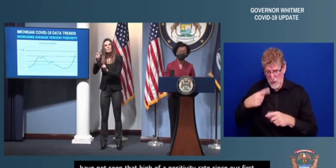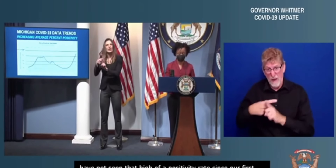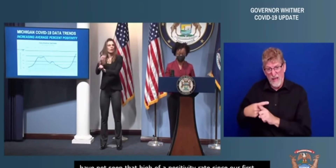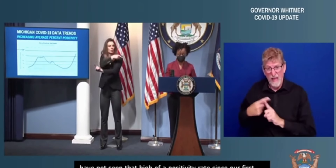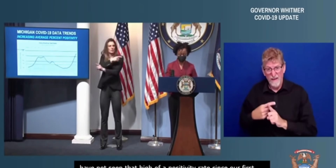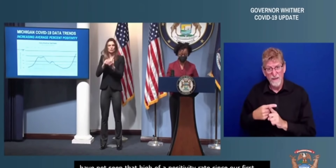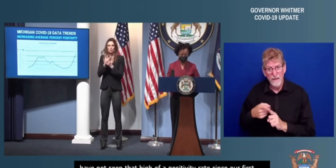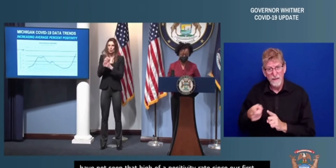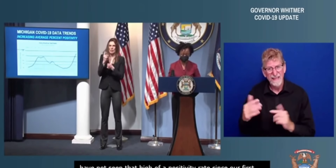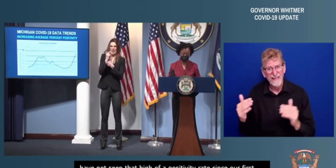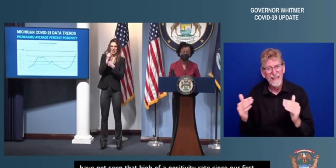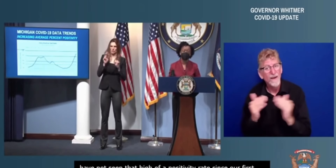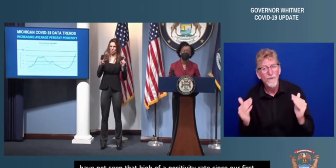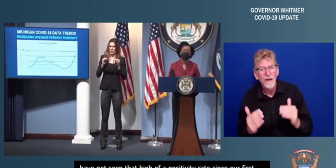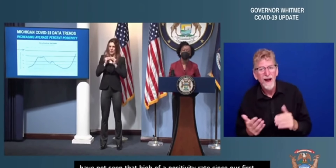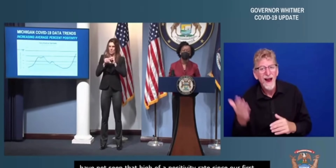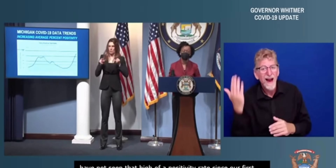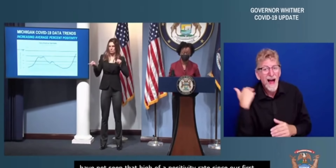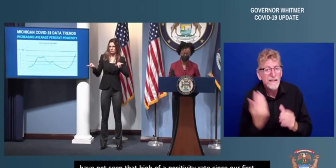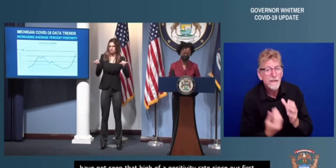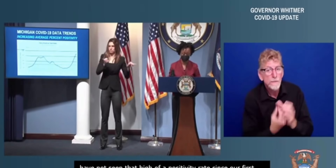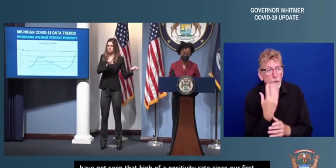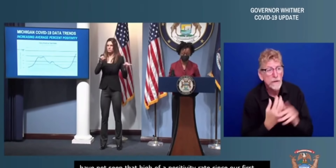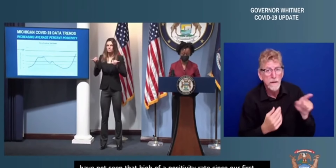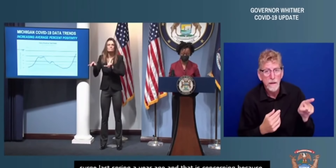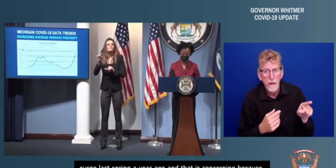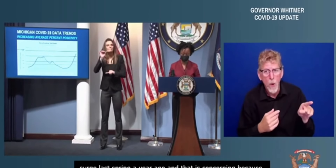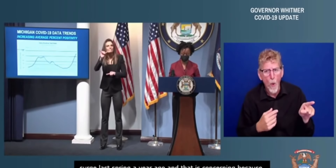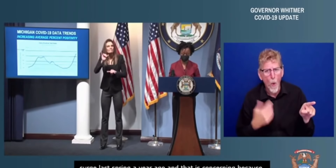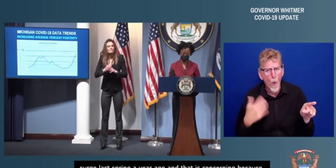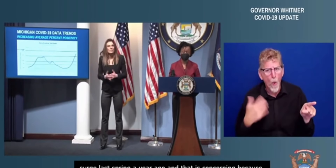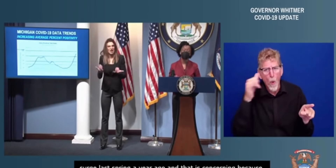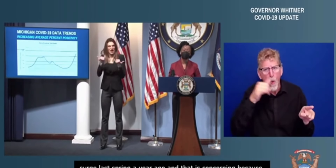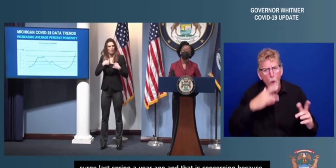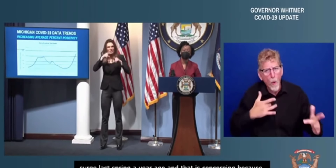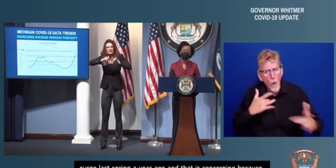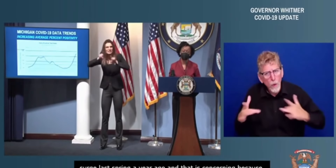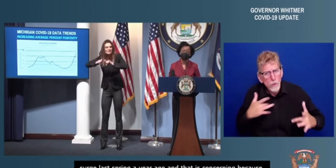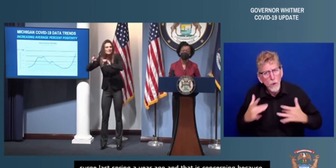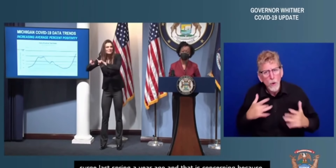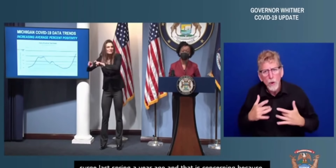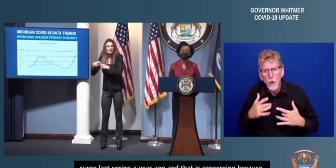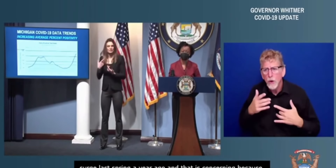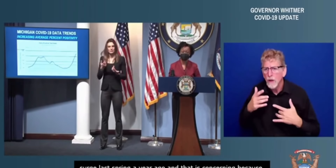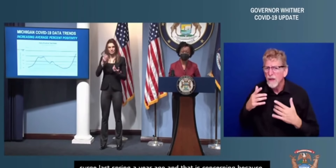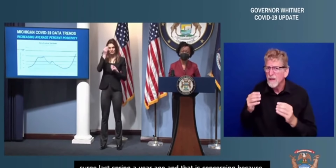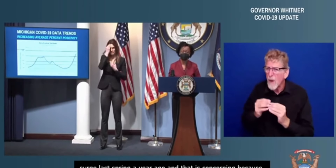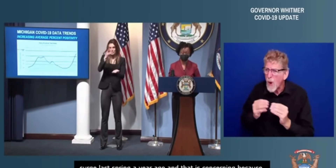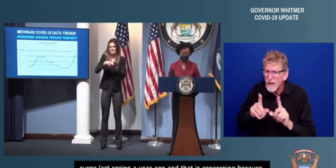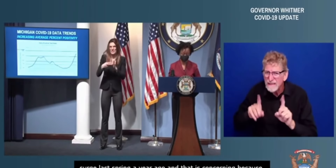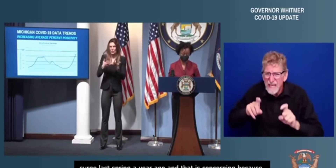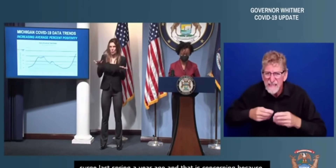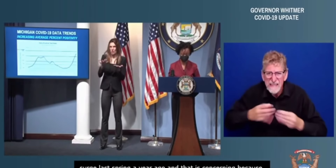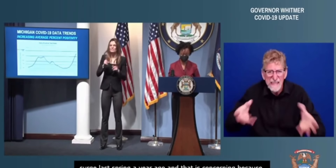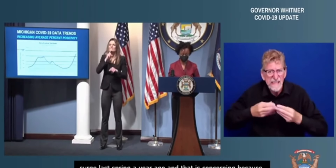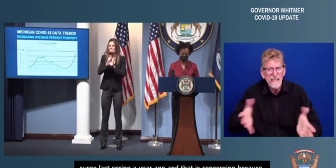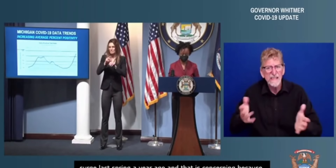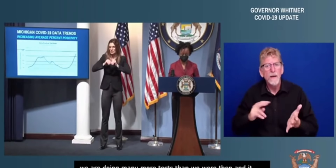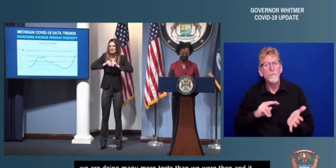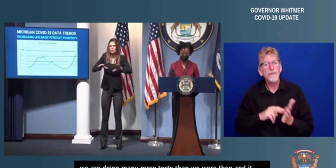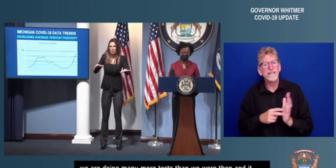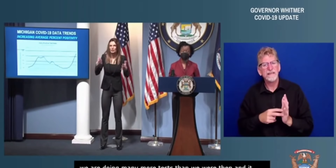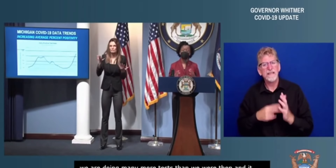And that's concerning because we are doing many more tests than we were then. And this indicates that there is now broad community